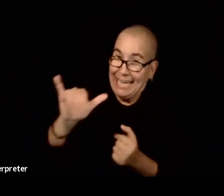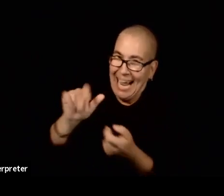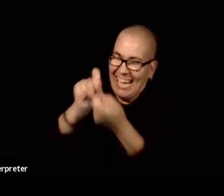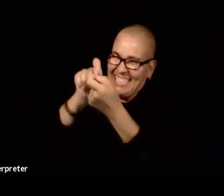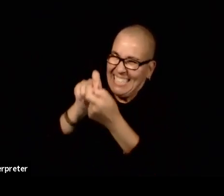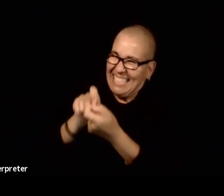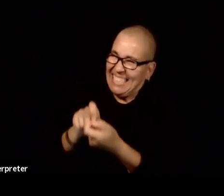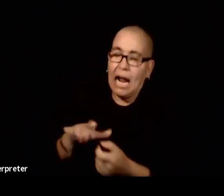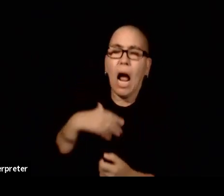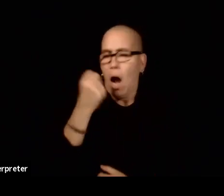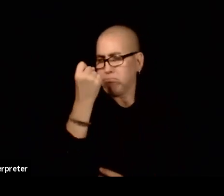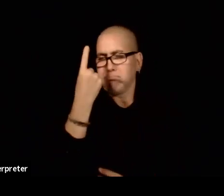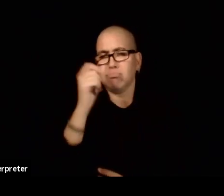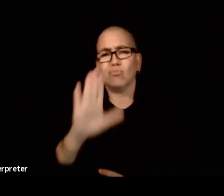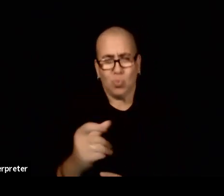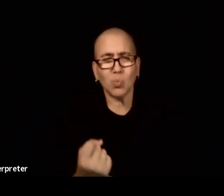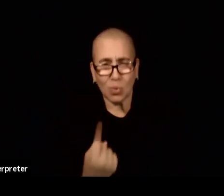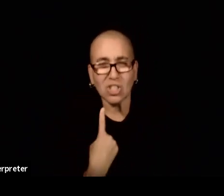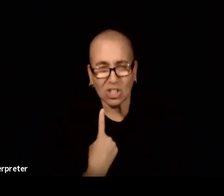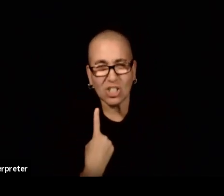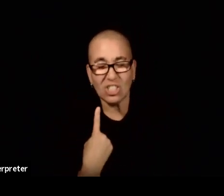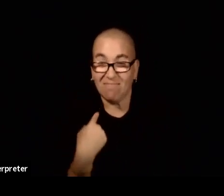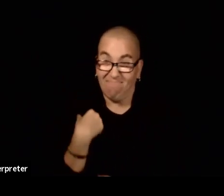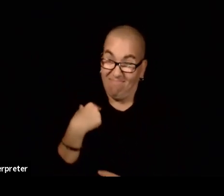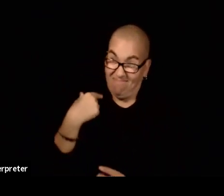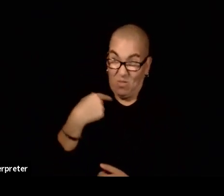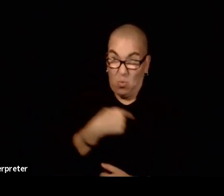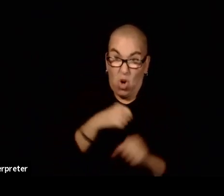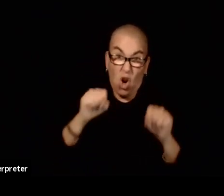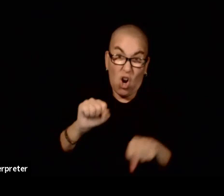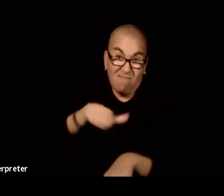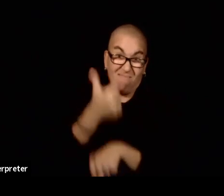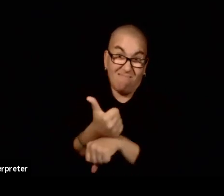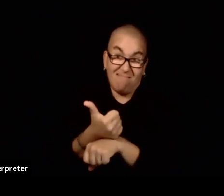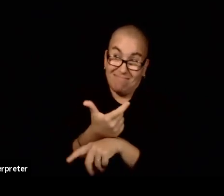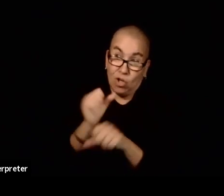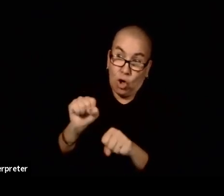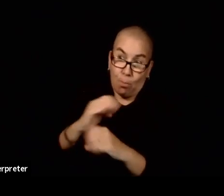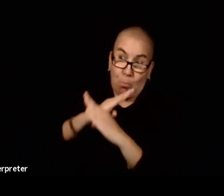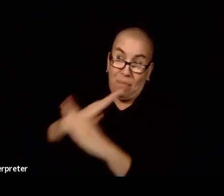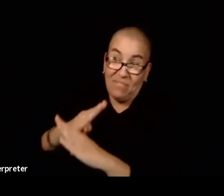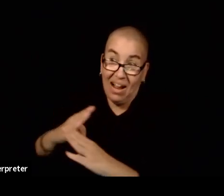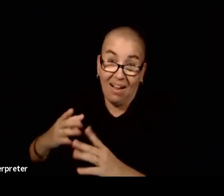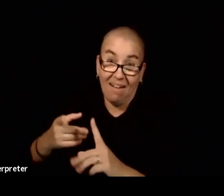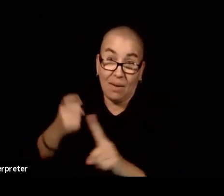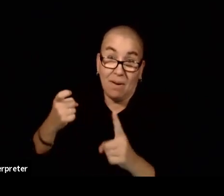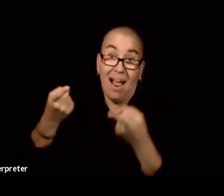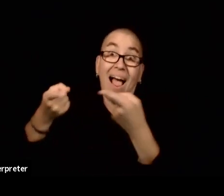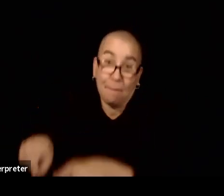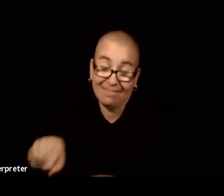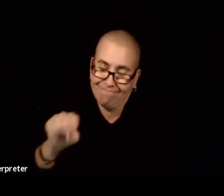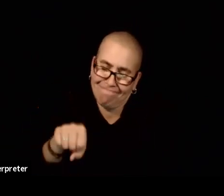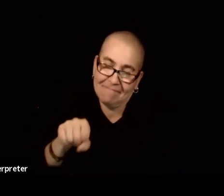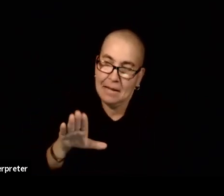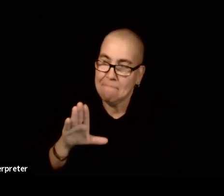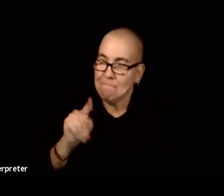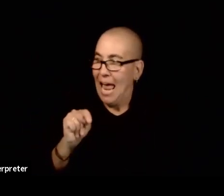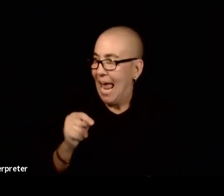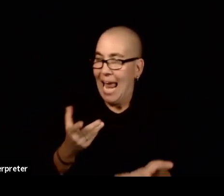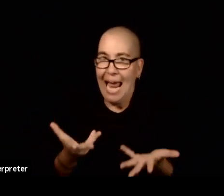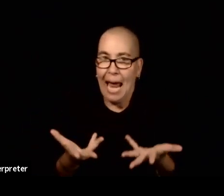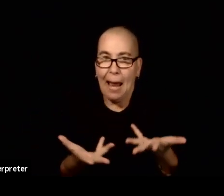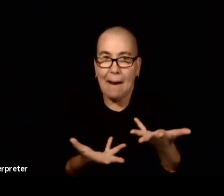doing everything we can to prevent some of these events from happening at all? But I think there are really quite